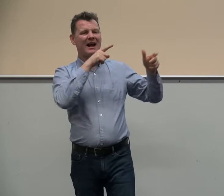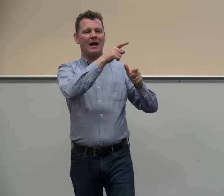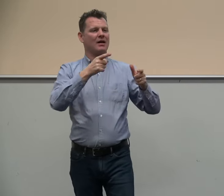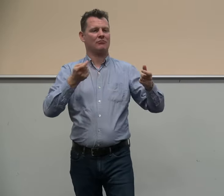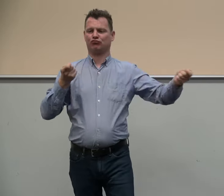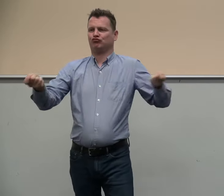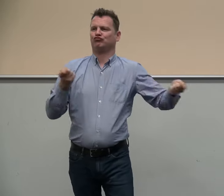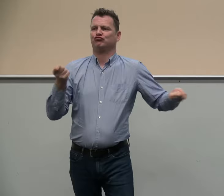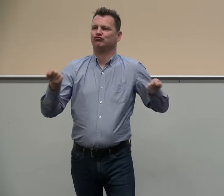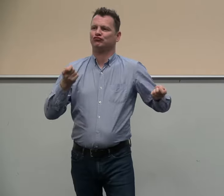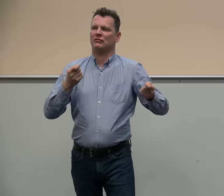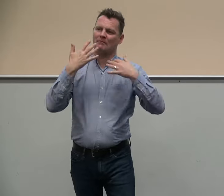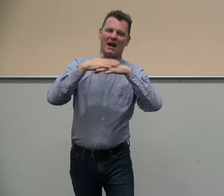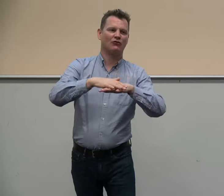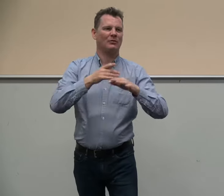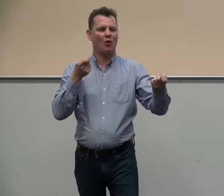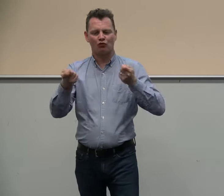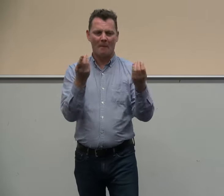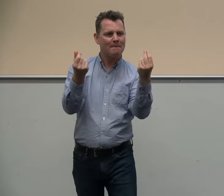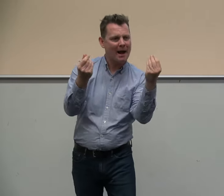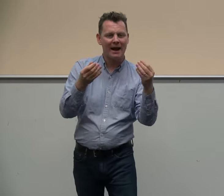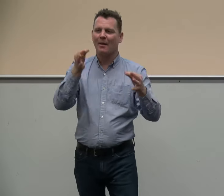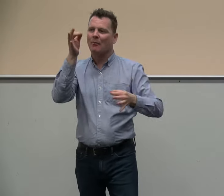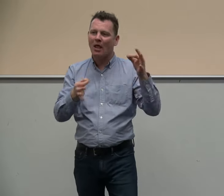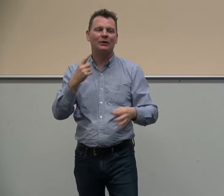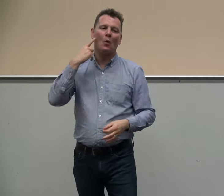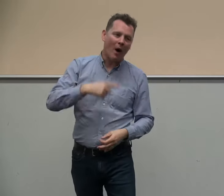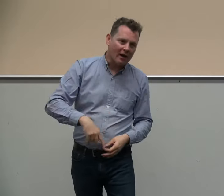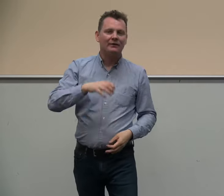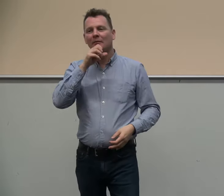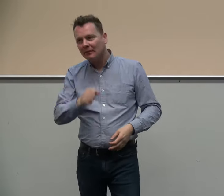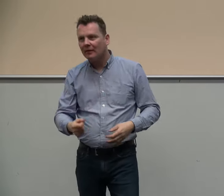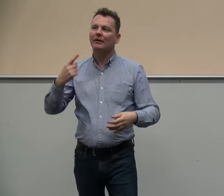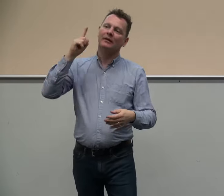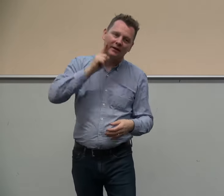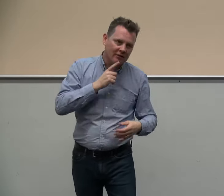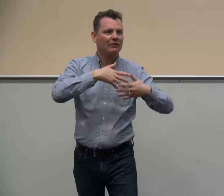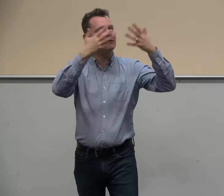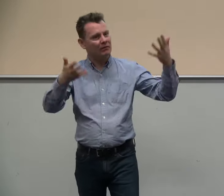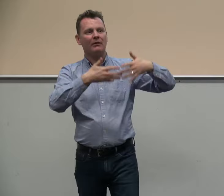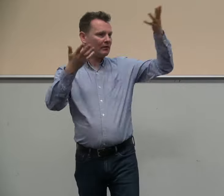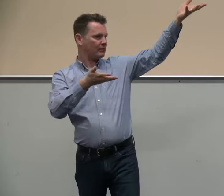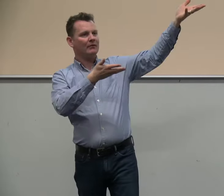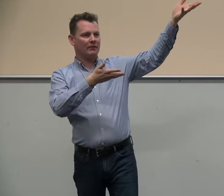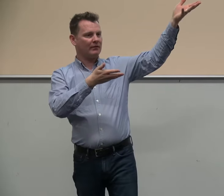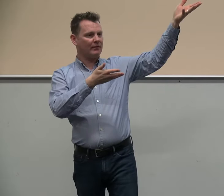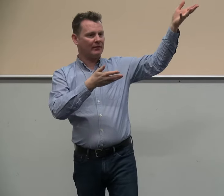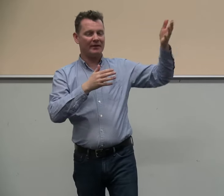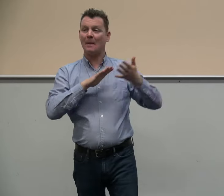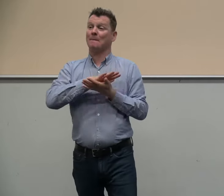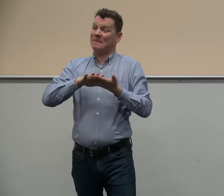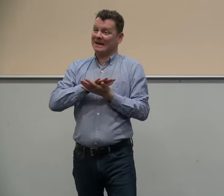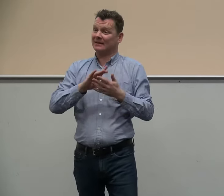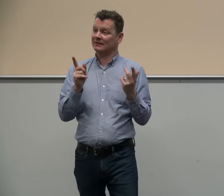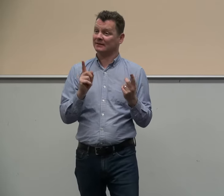have the money, they control the politics, and what results from that, often unavoidably, but absolutely results